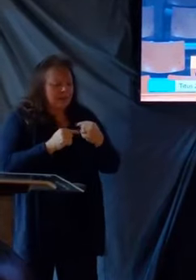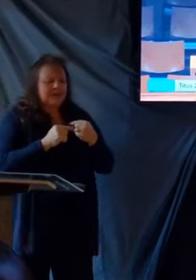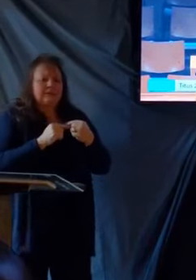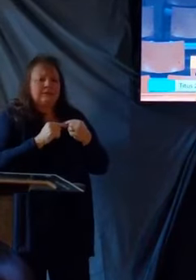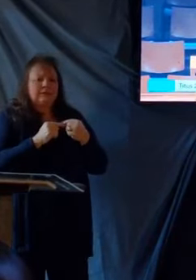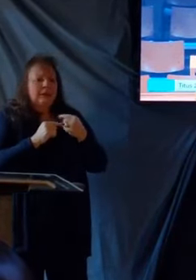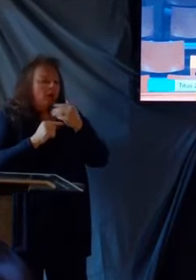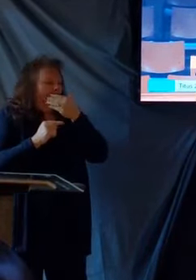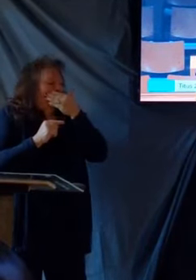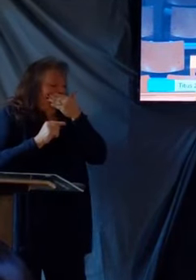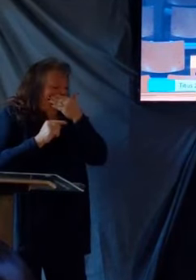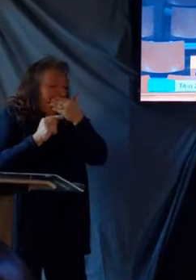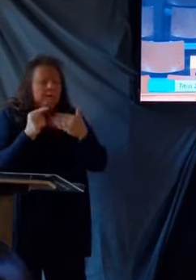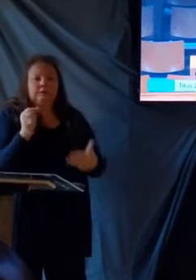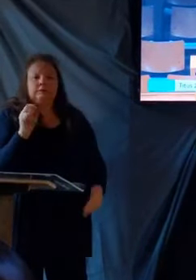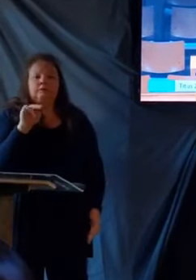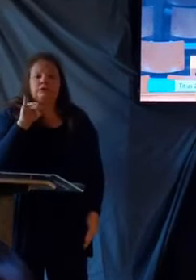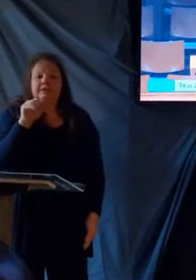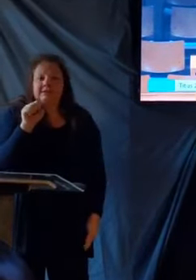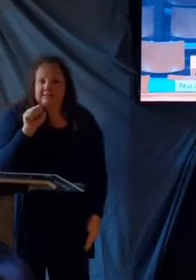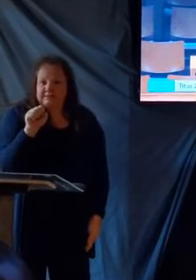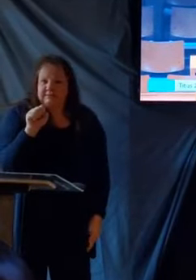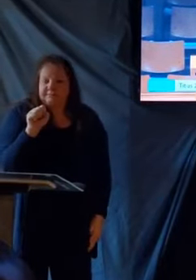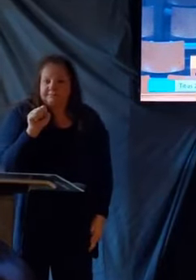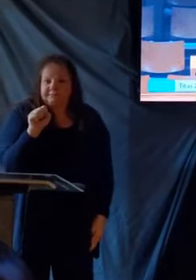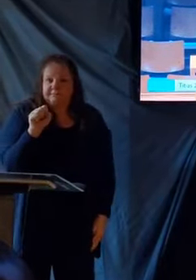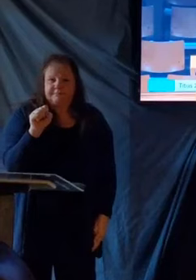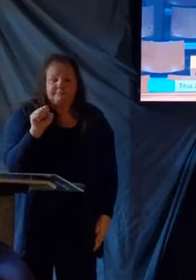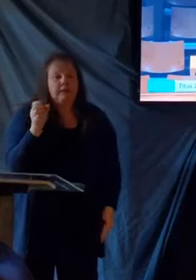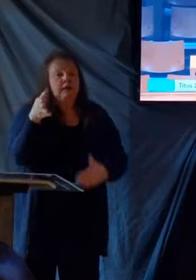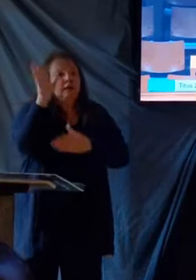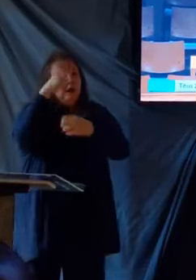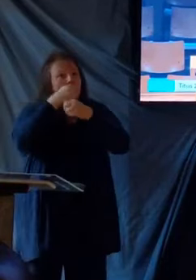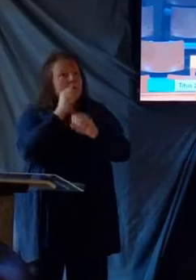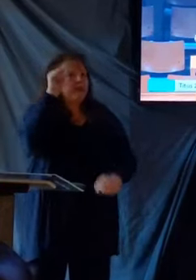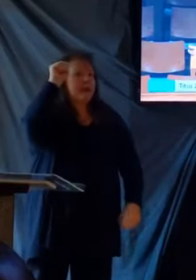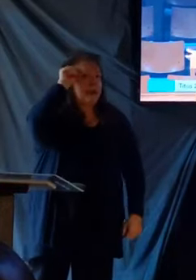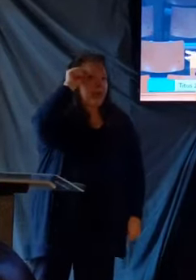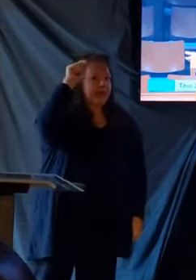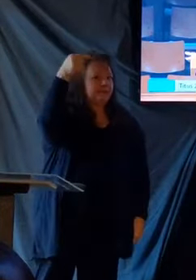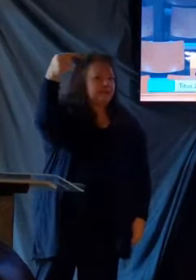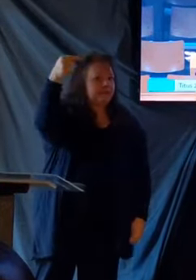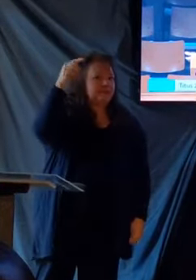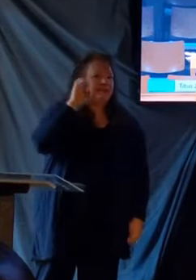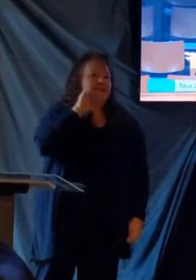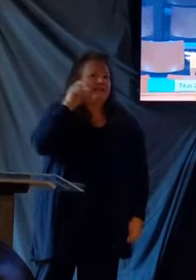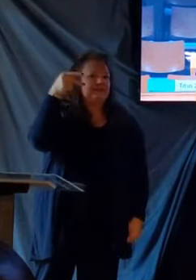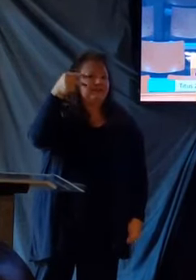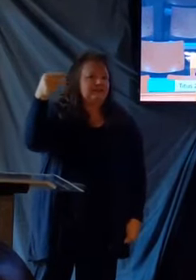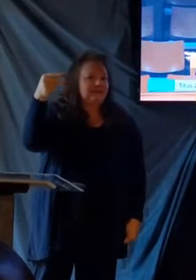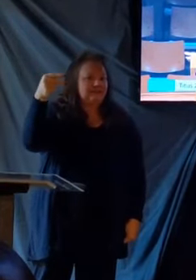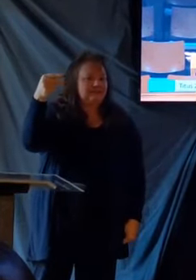of Genesis. How does it start? God created Adam first, then Eve.